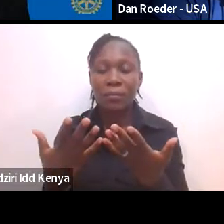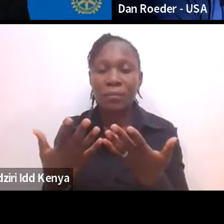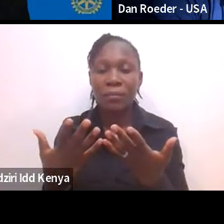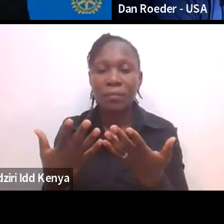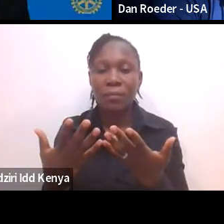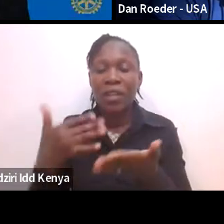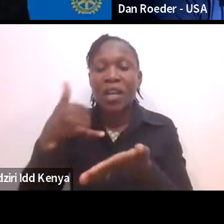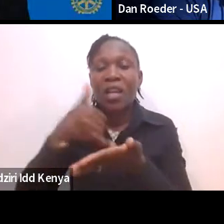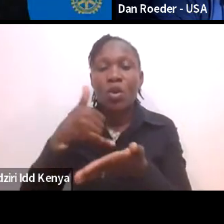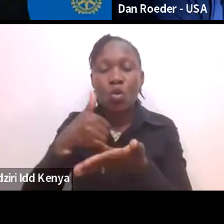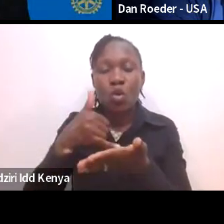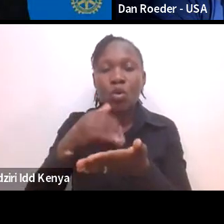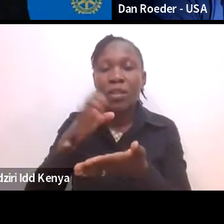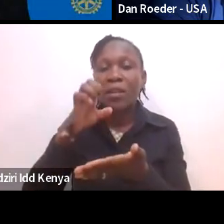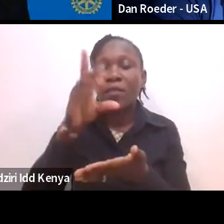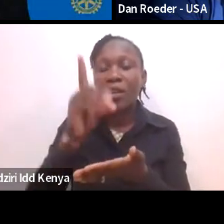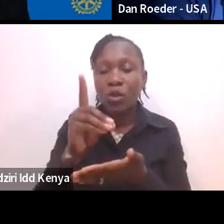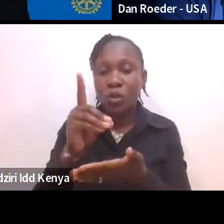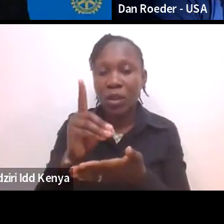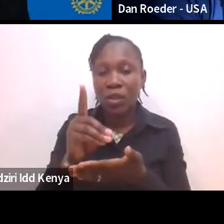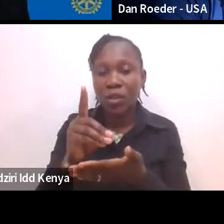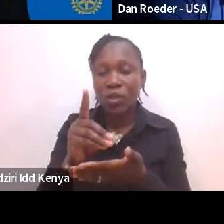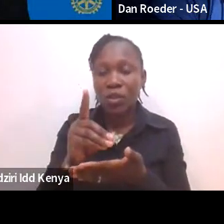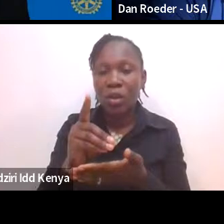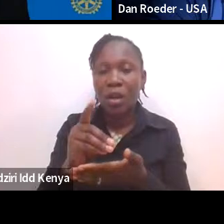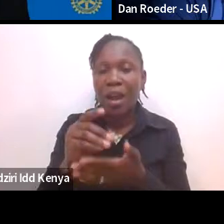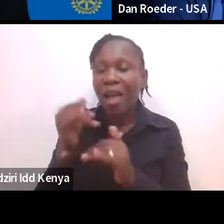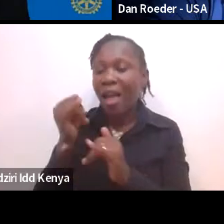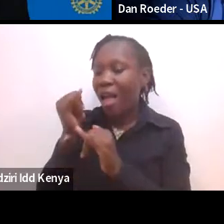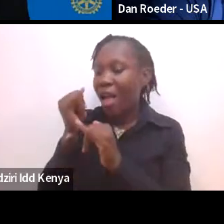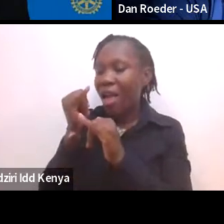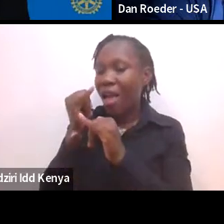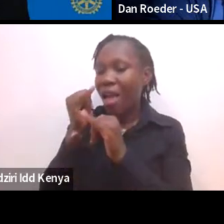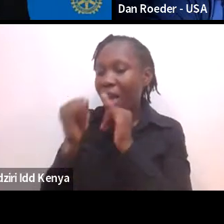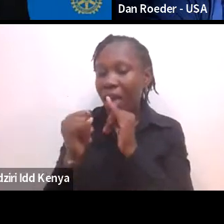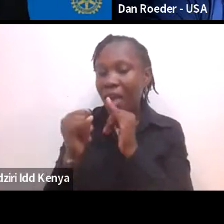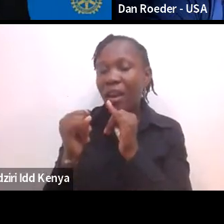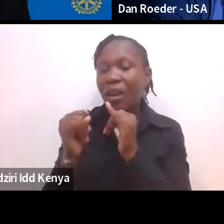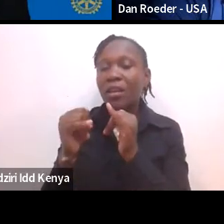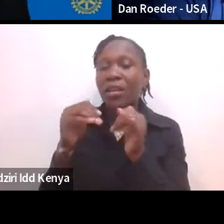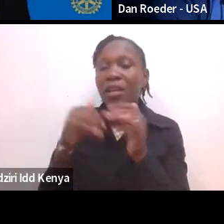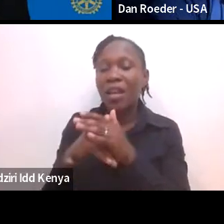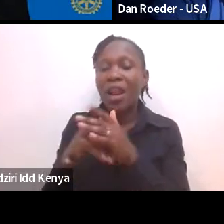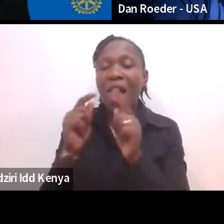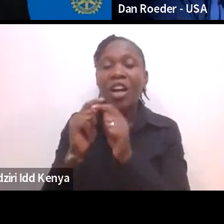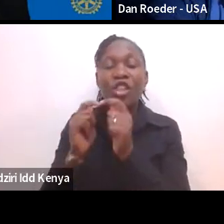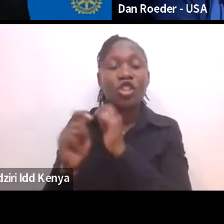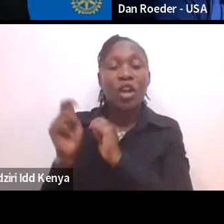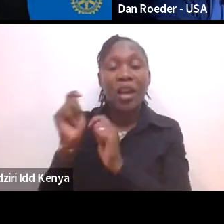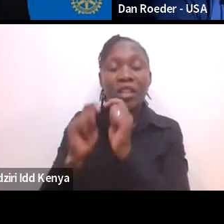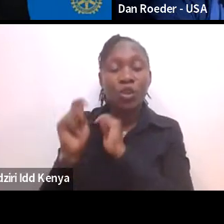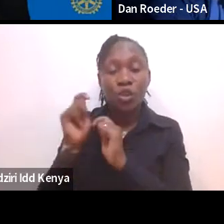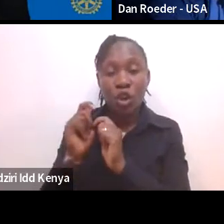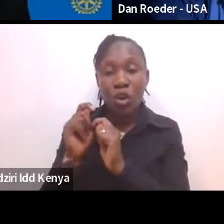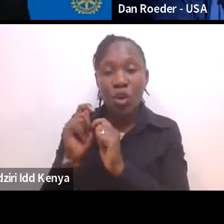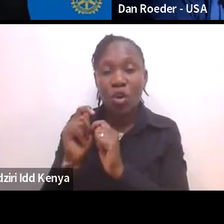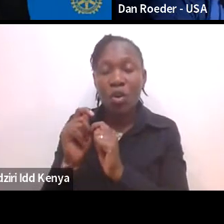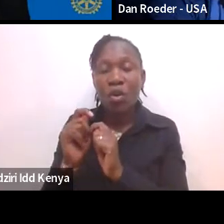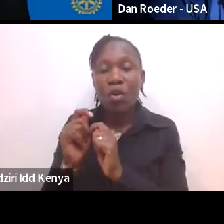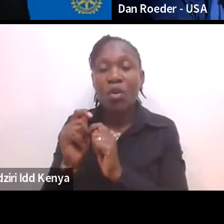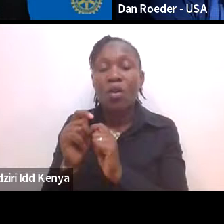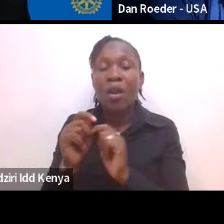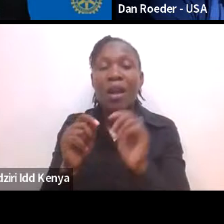inclusive education doesn't end with what we look at as the traditional K through